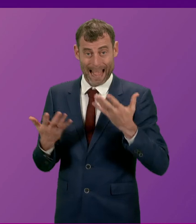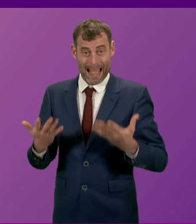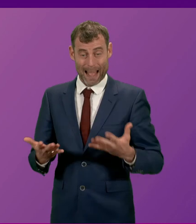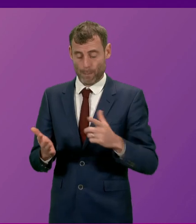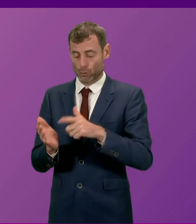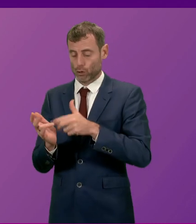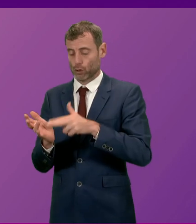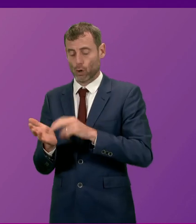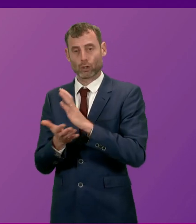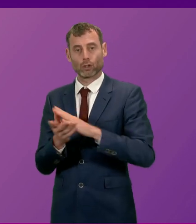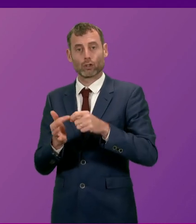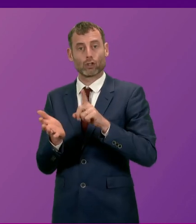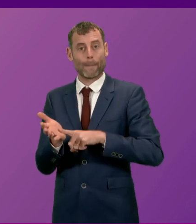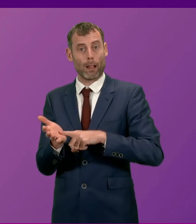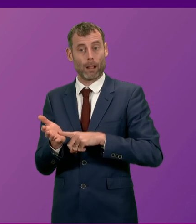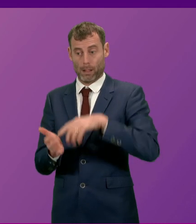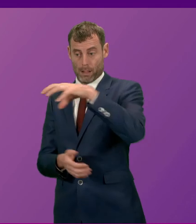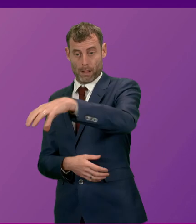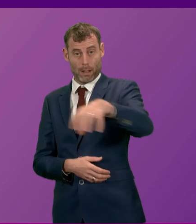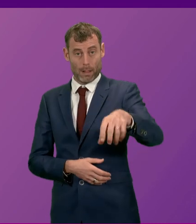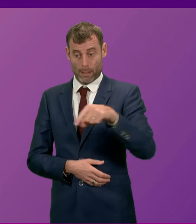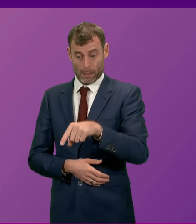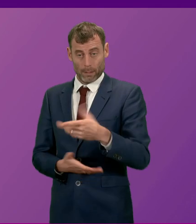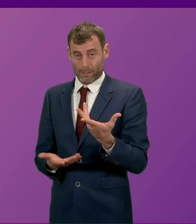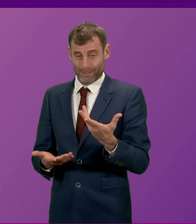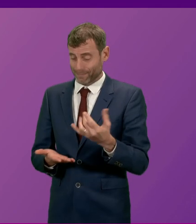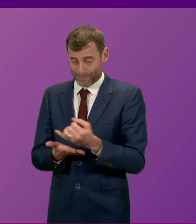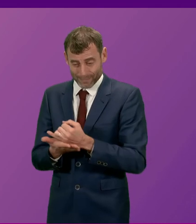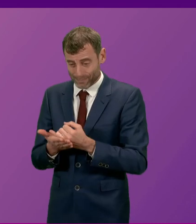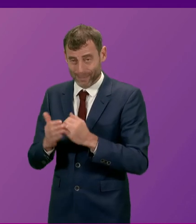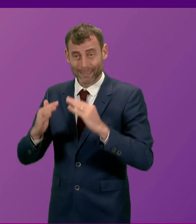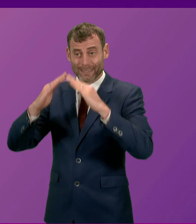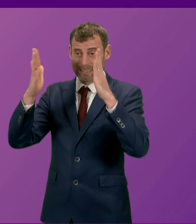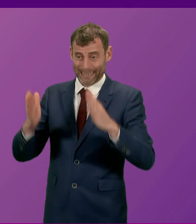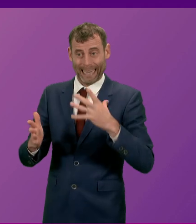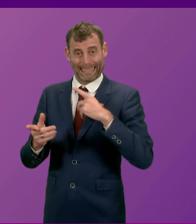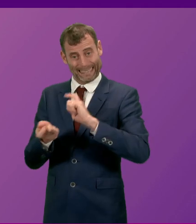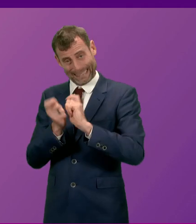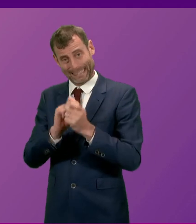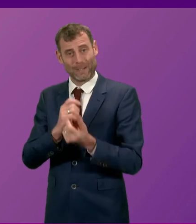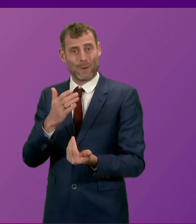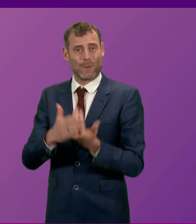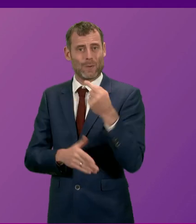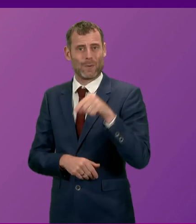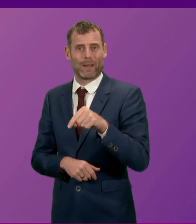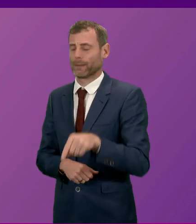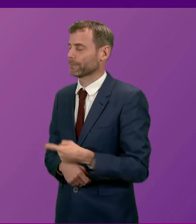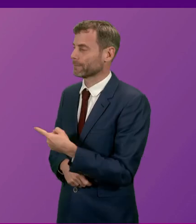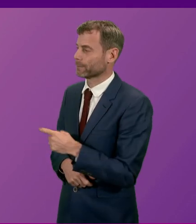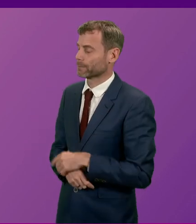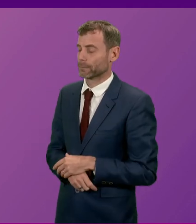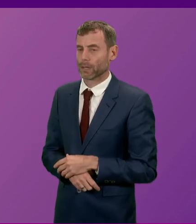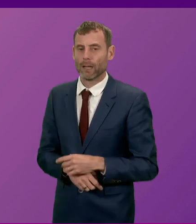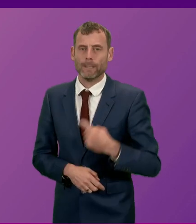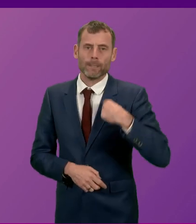Drumchapel are being let down? First Minister. I recognise the importance of access to GP